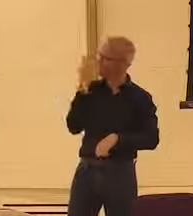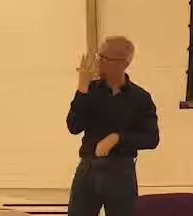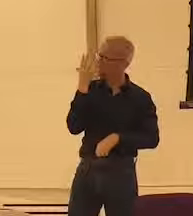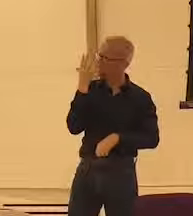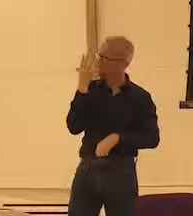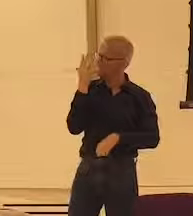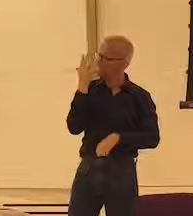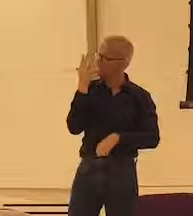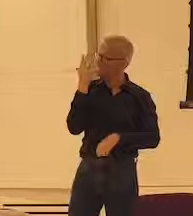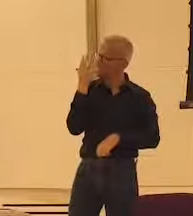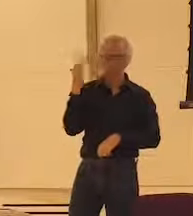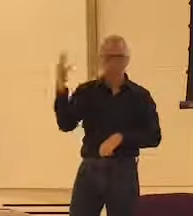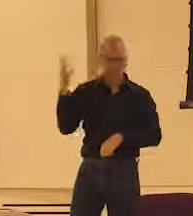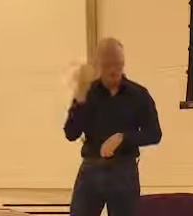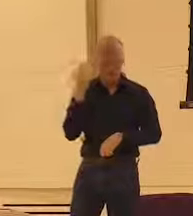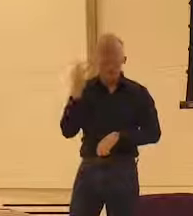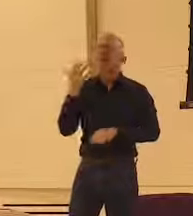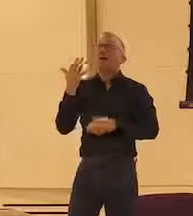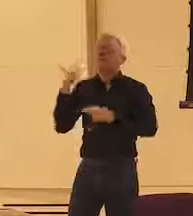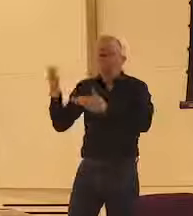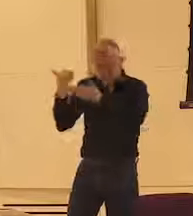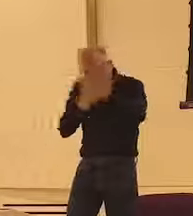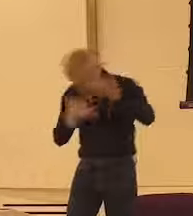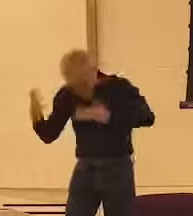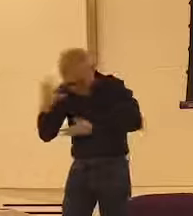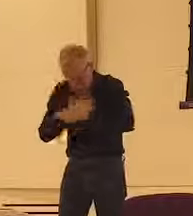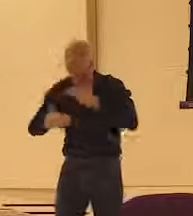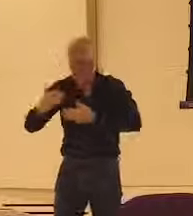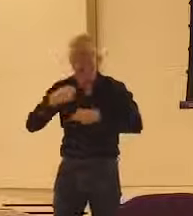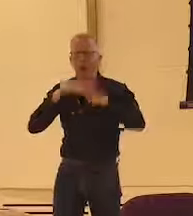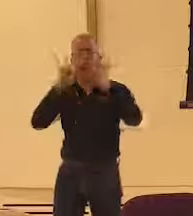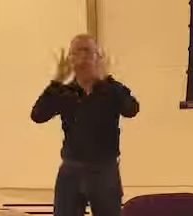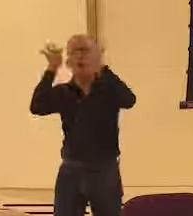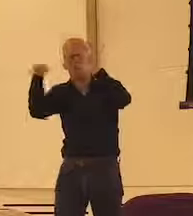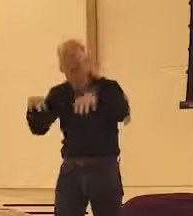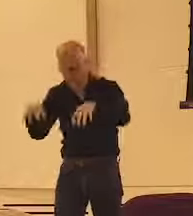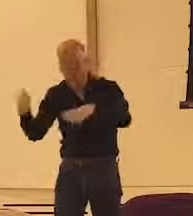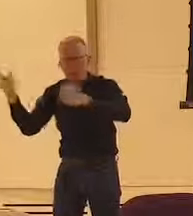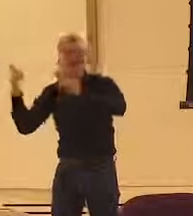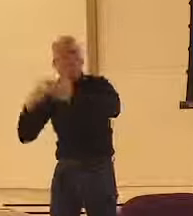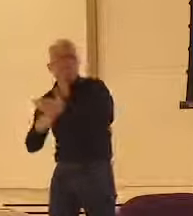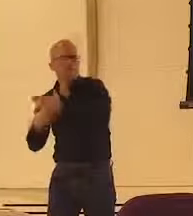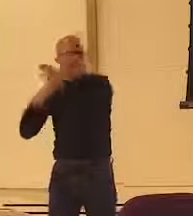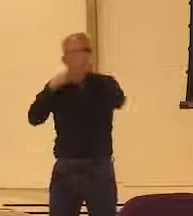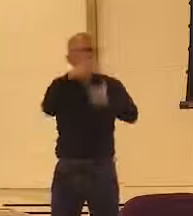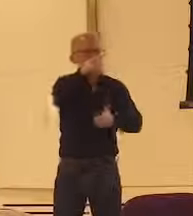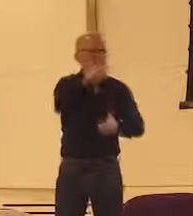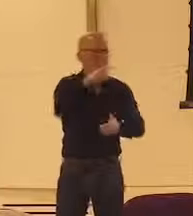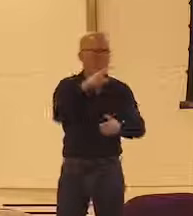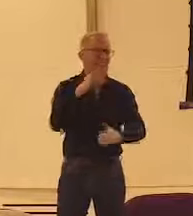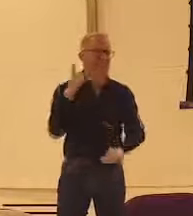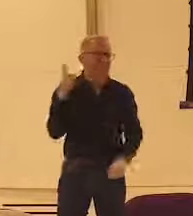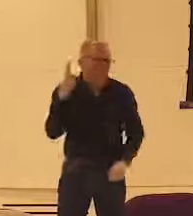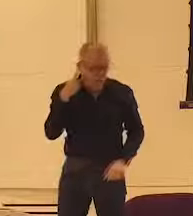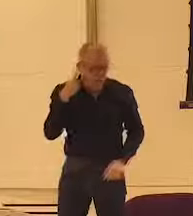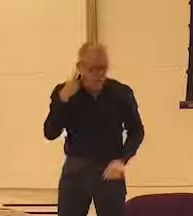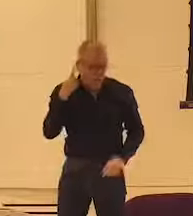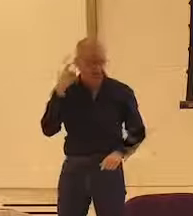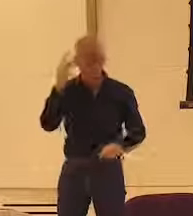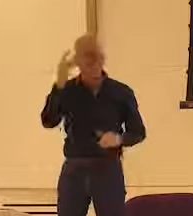train phoned up, and 5 people approached me when I was standing there at the edge